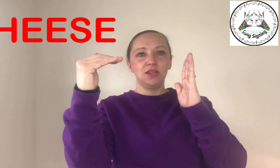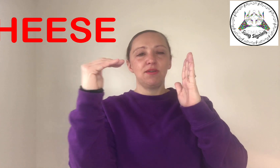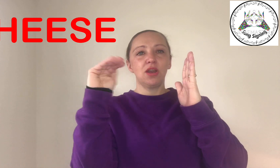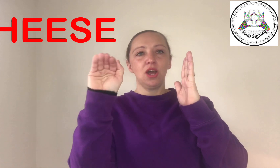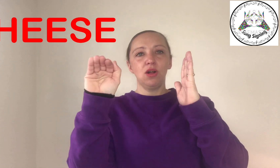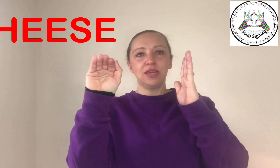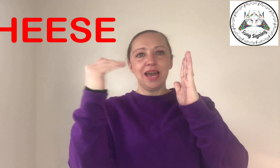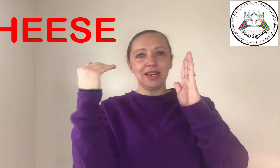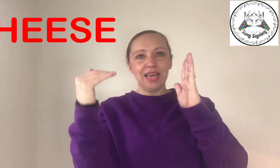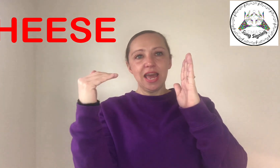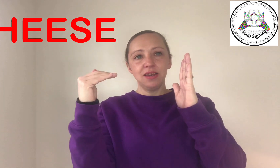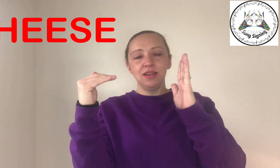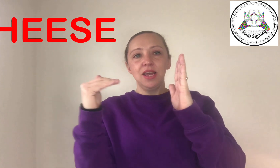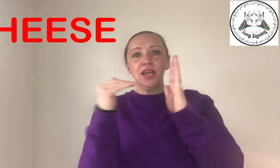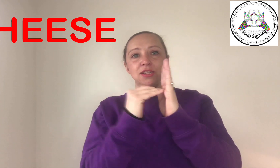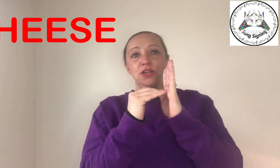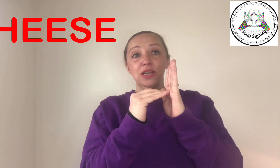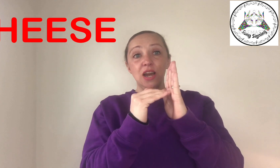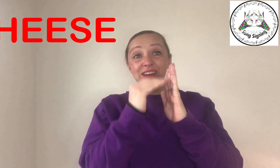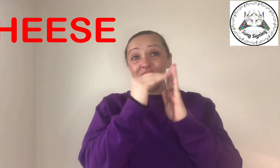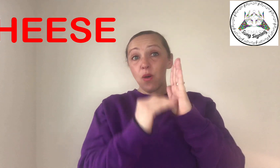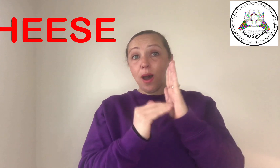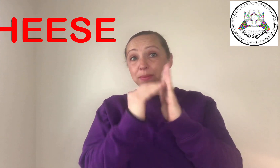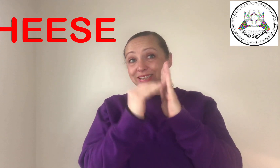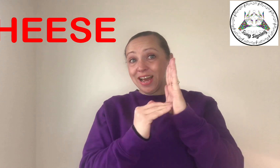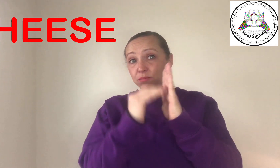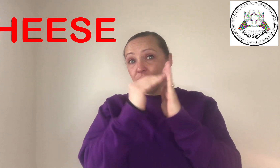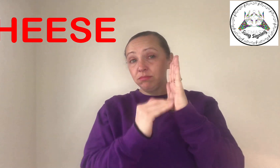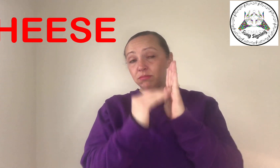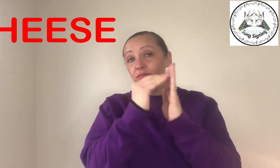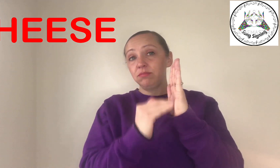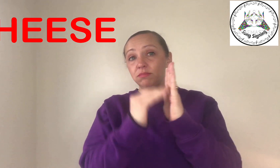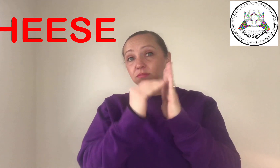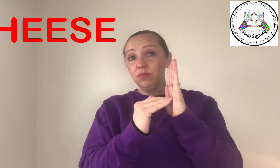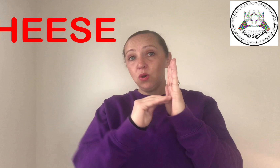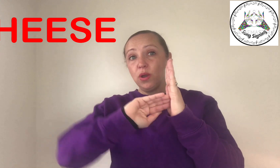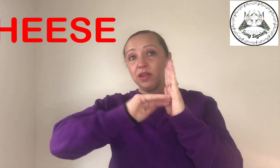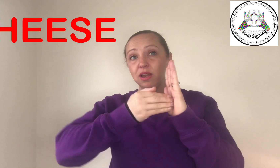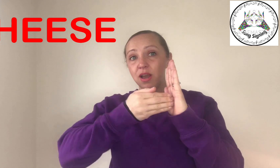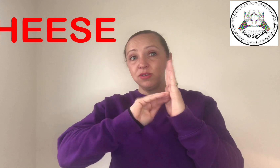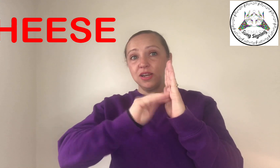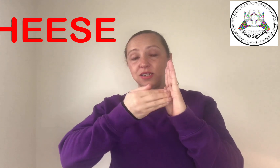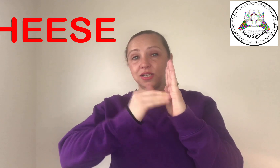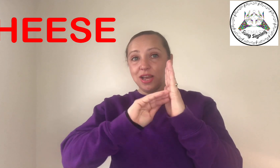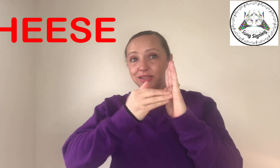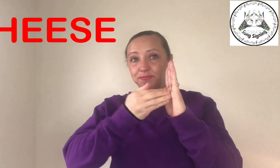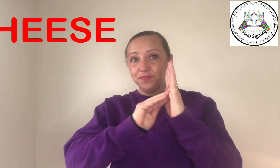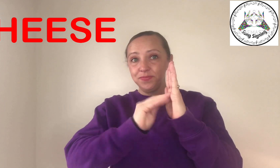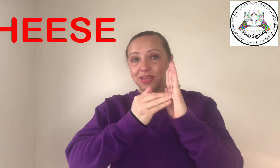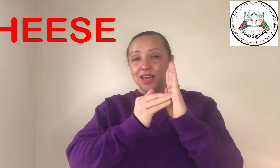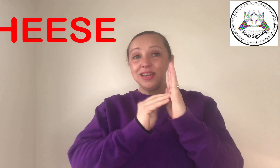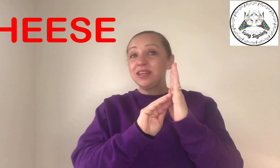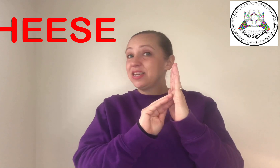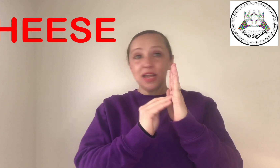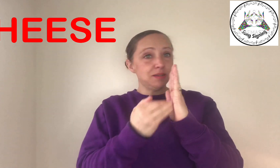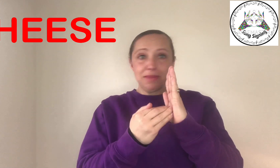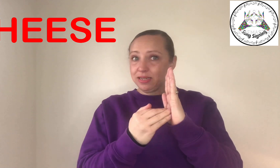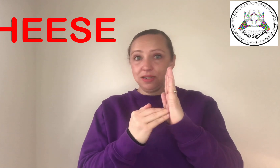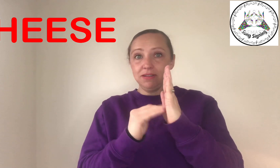you've got a curled hand again. So you can either go up and down, or you can go side to side. Doesn't matter, it